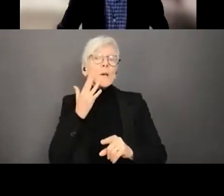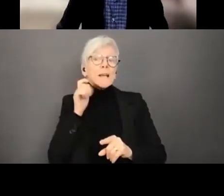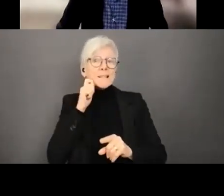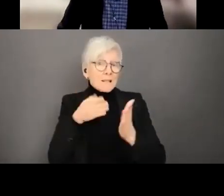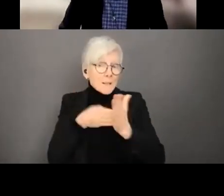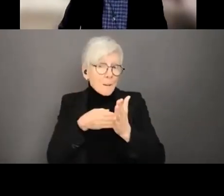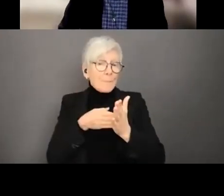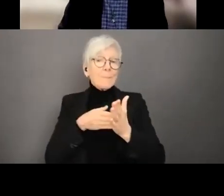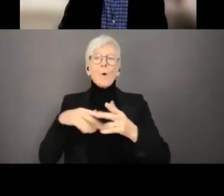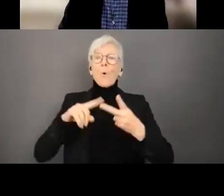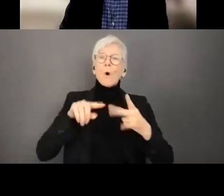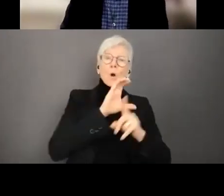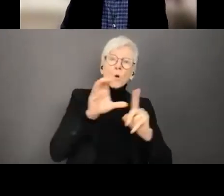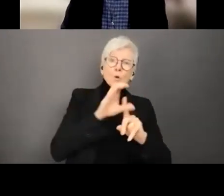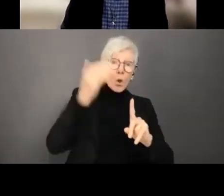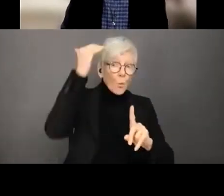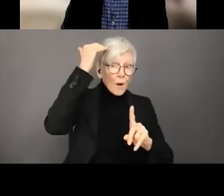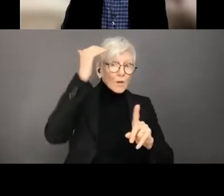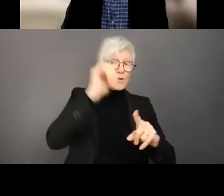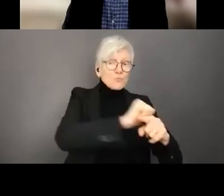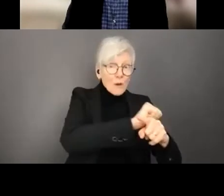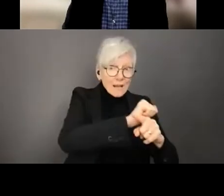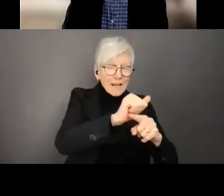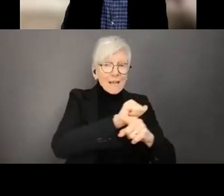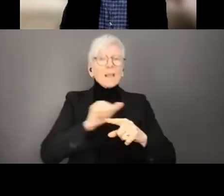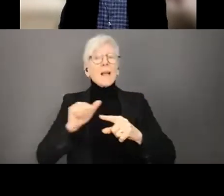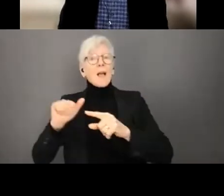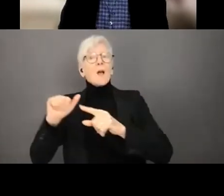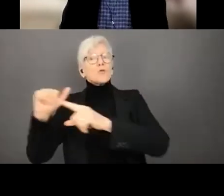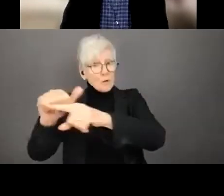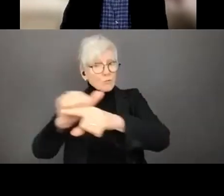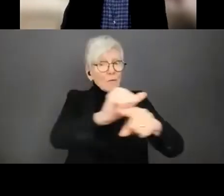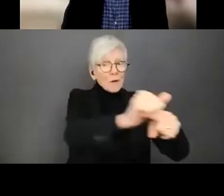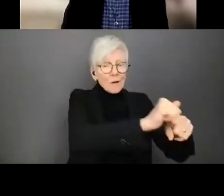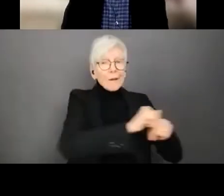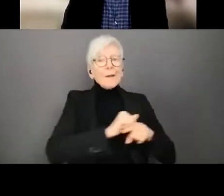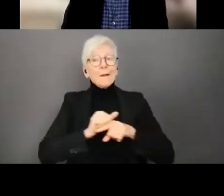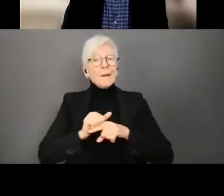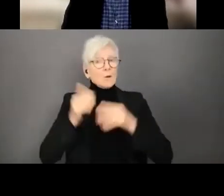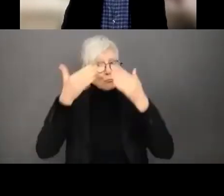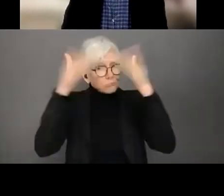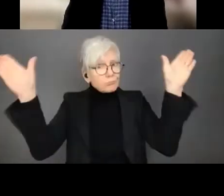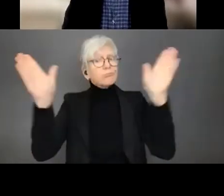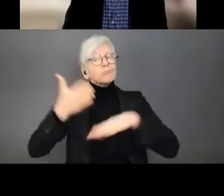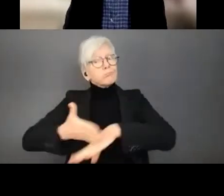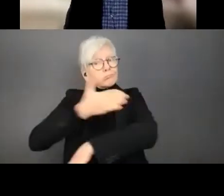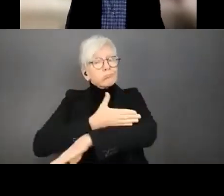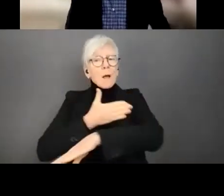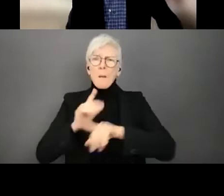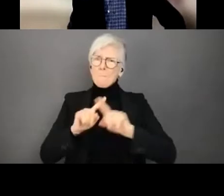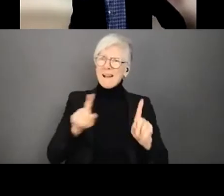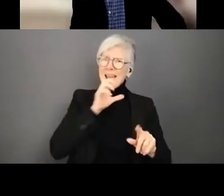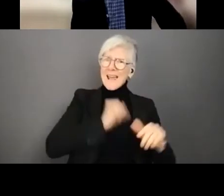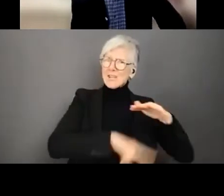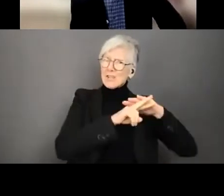awareness training. I've never seen ageism awareness training in the workplace. This would help people realize